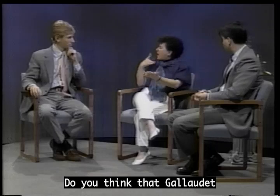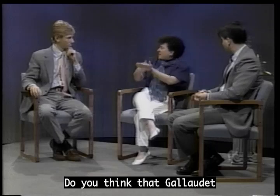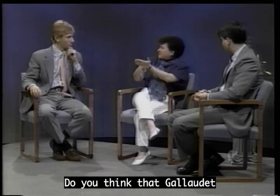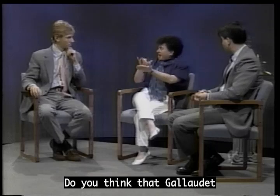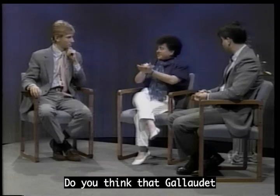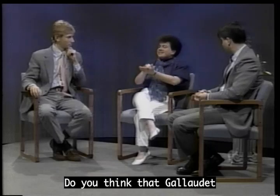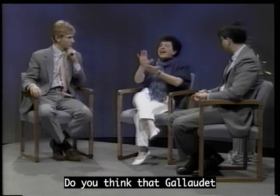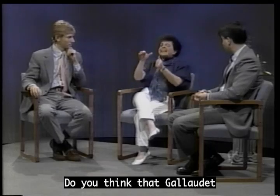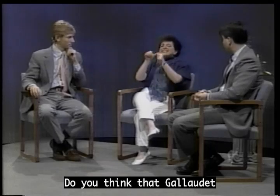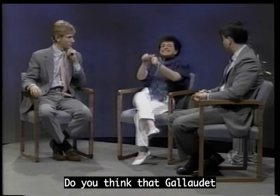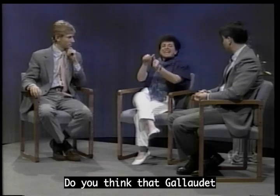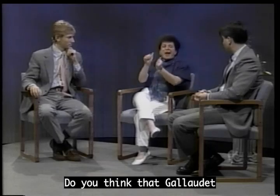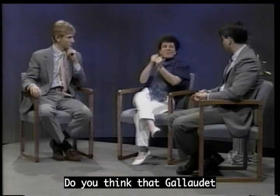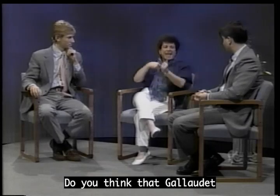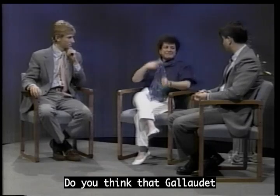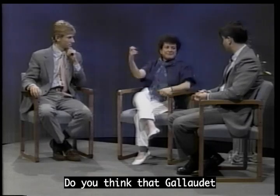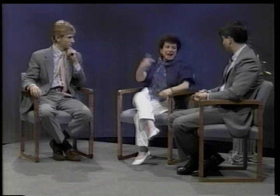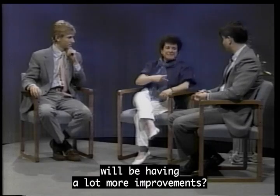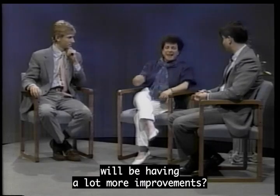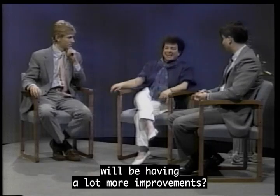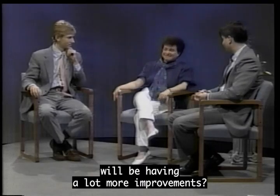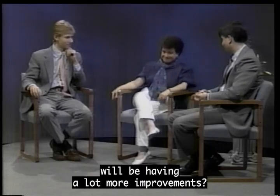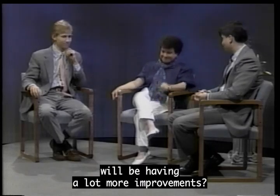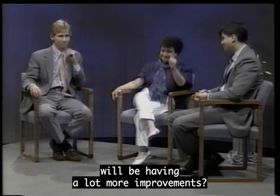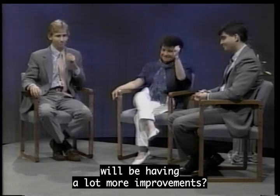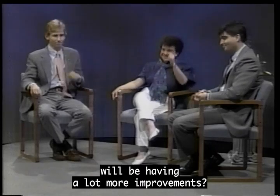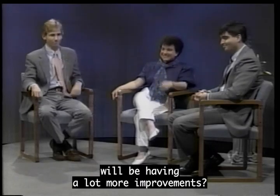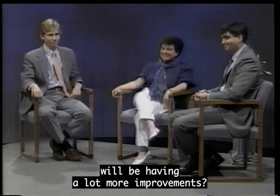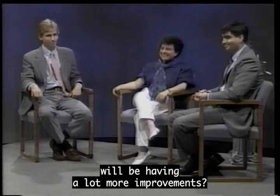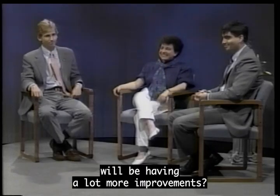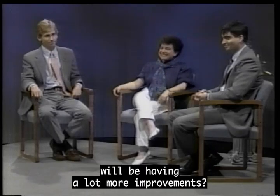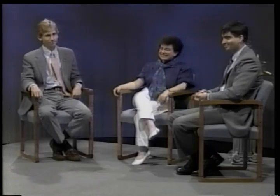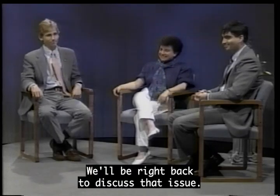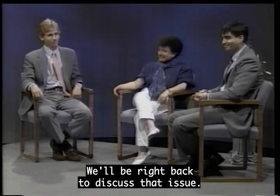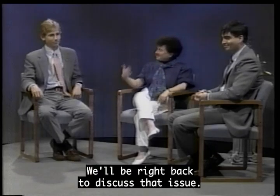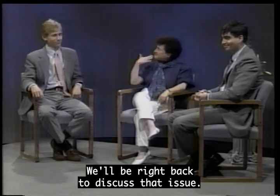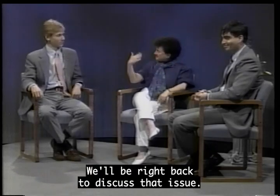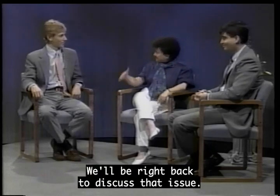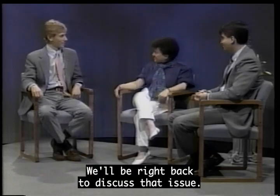you think that Gallaudet will be having a lot more improvements? We'll be right back to discuss that issue.